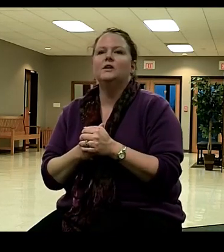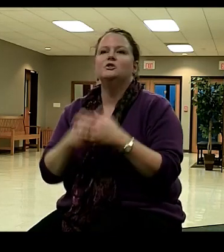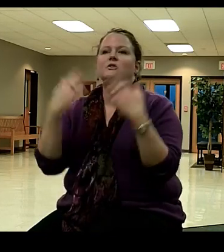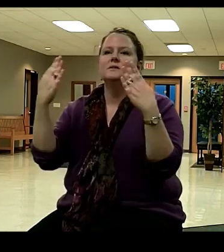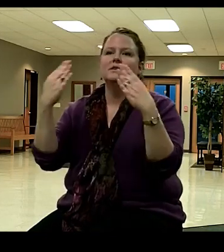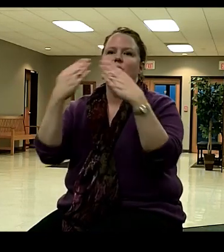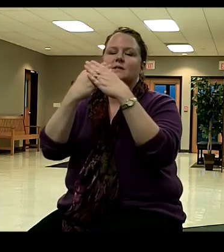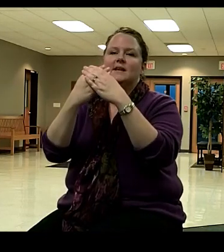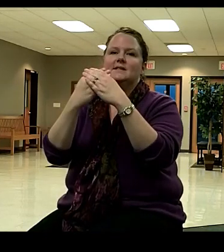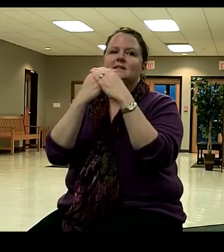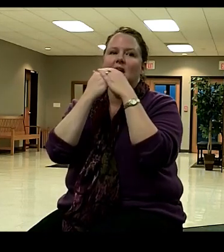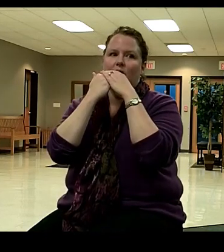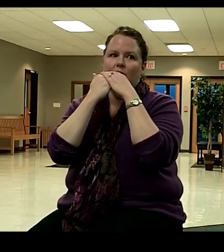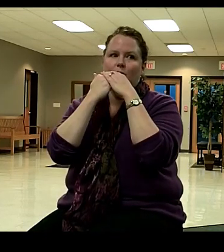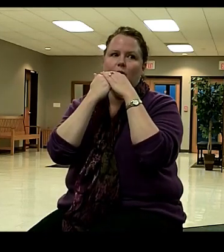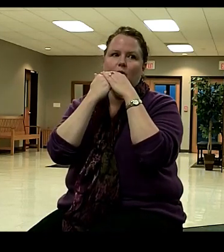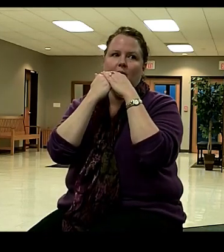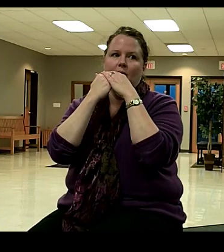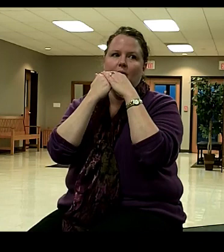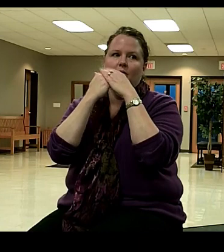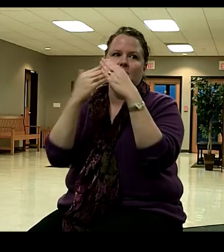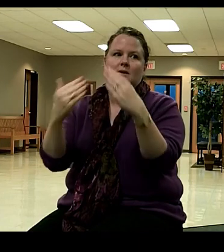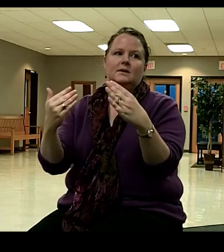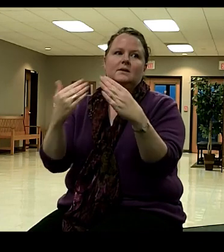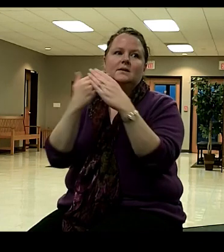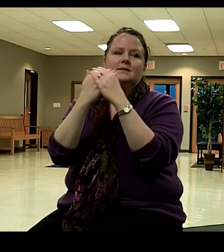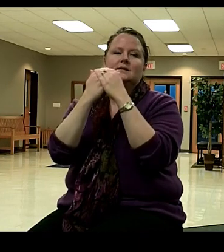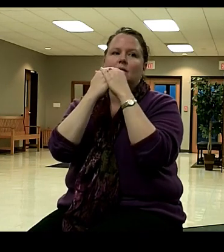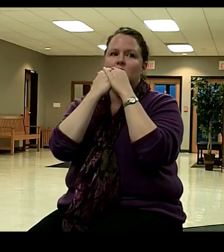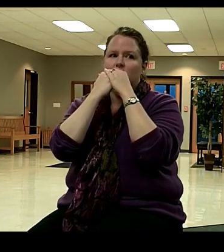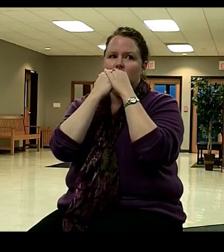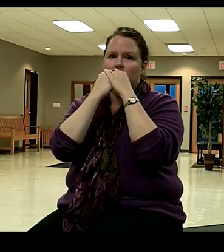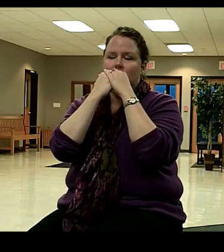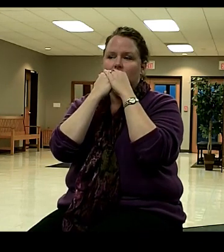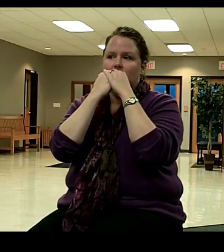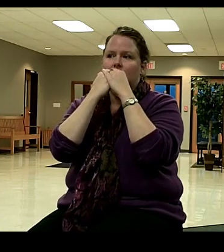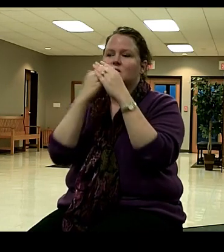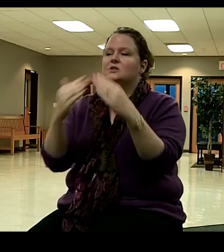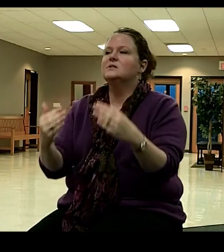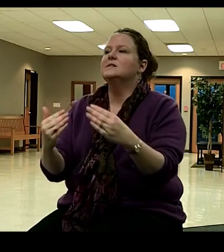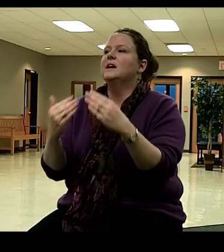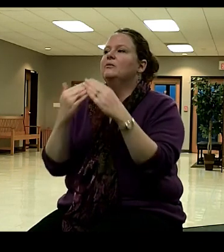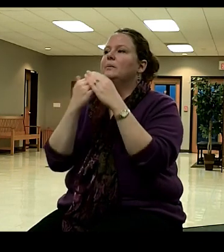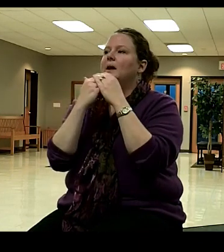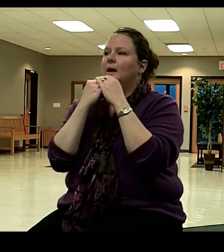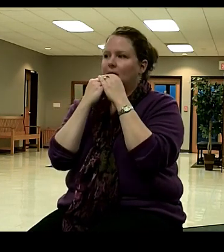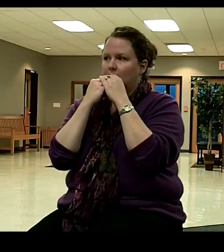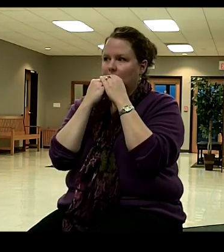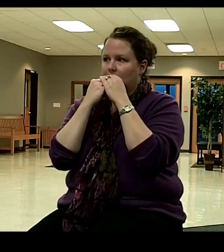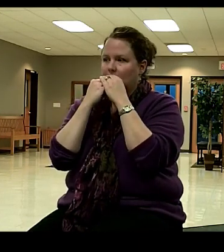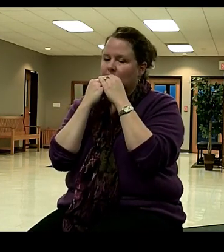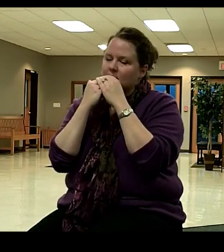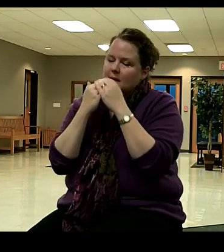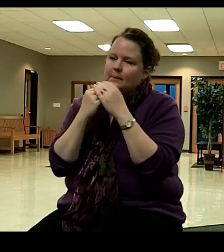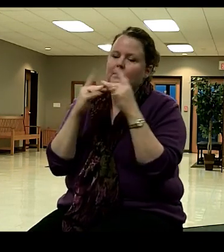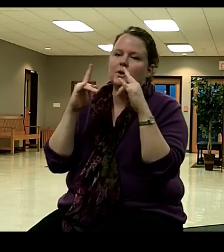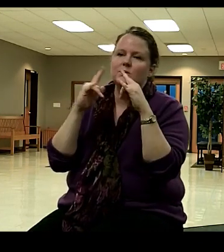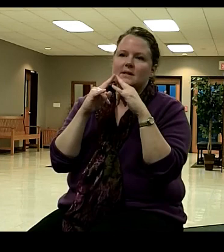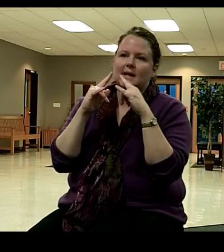Sandwich. 2 slices together that you put in your mouth. Sandwich. It's also the sign for picnic. Some people use the